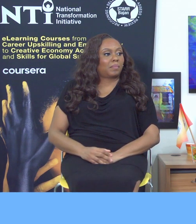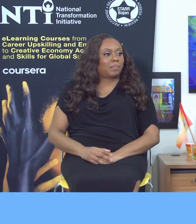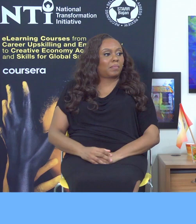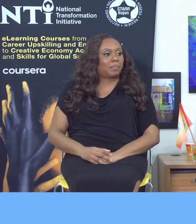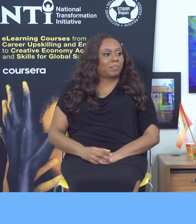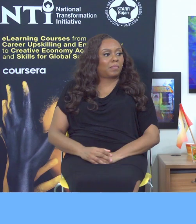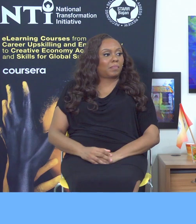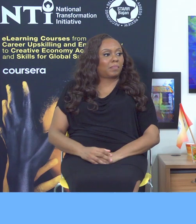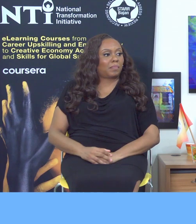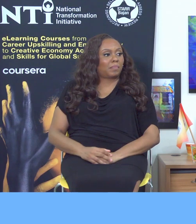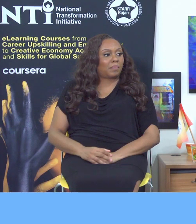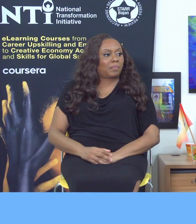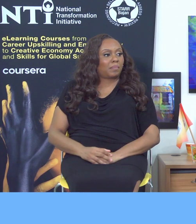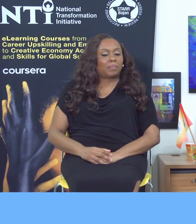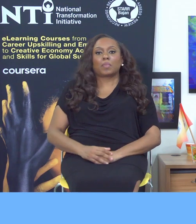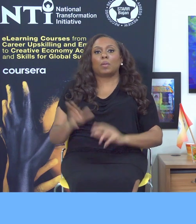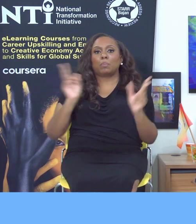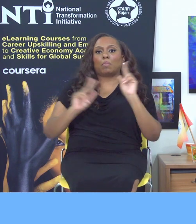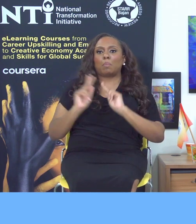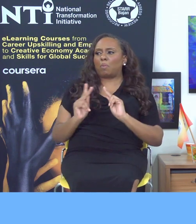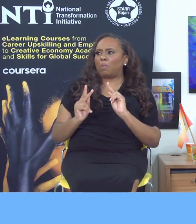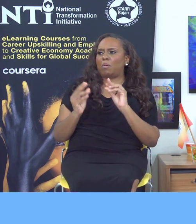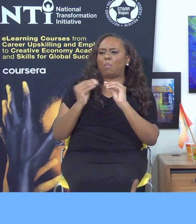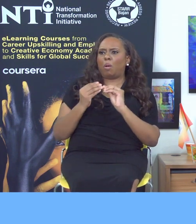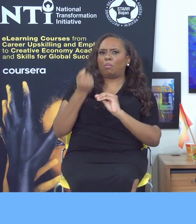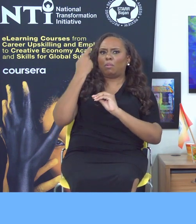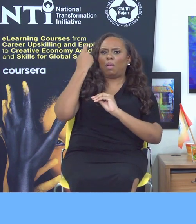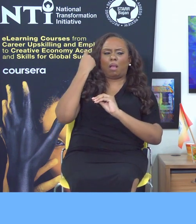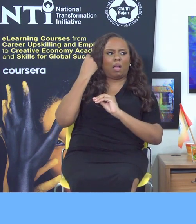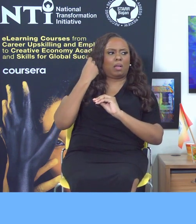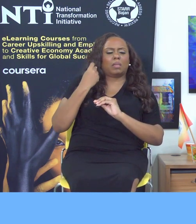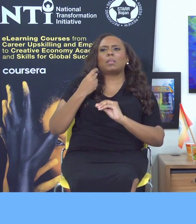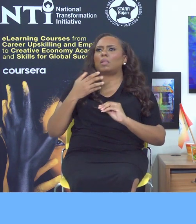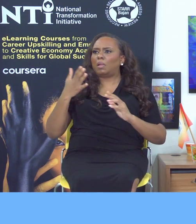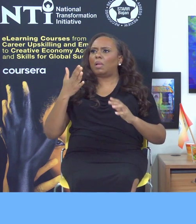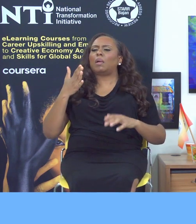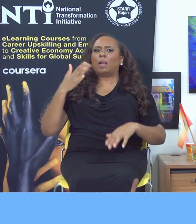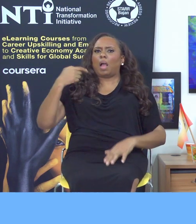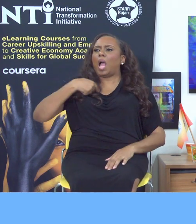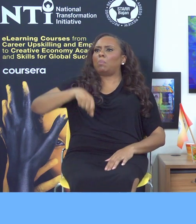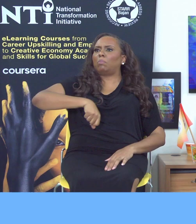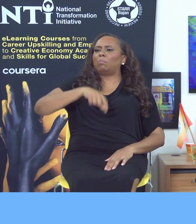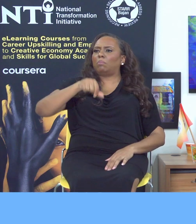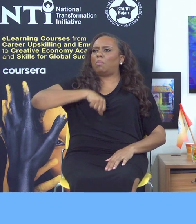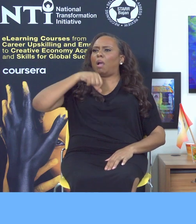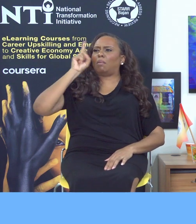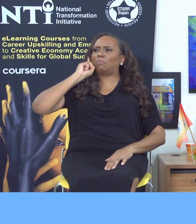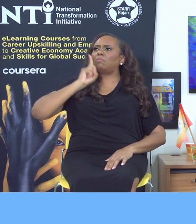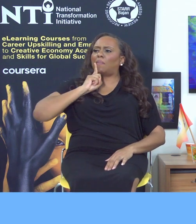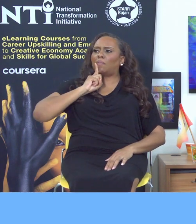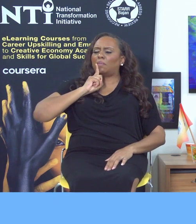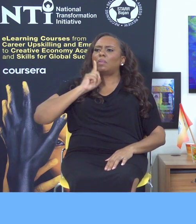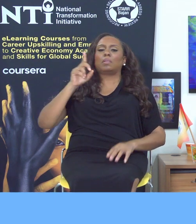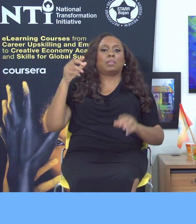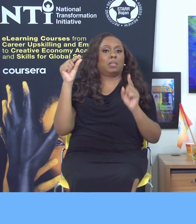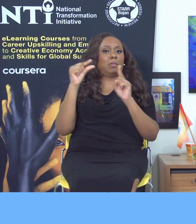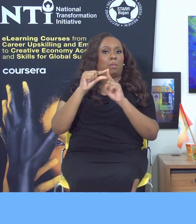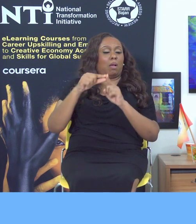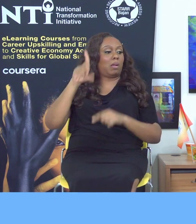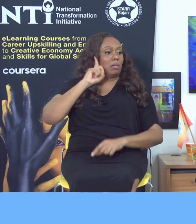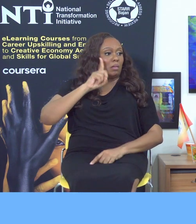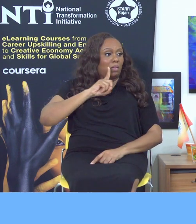in terms of being aware, you understand, this is our disability, and this life really